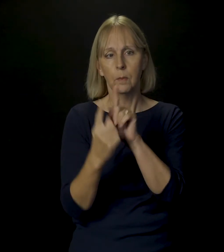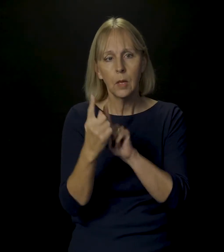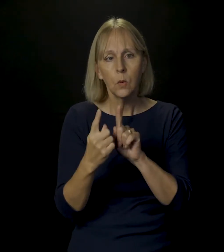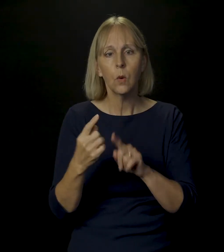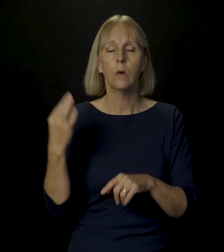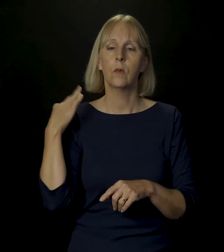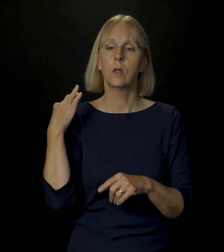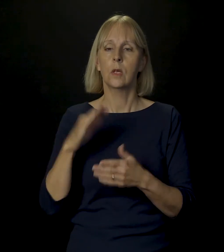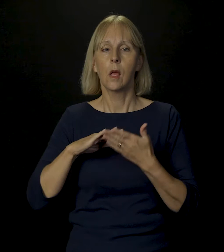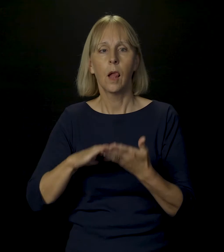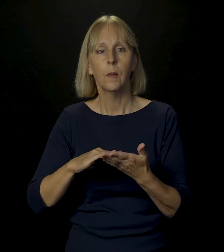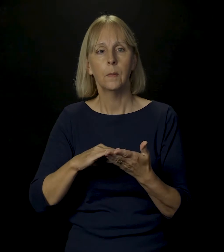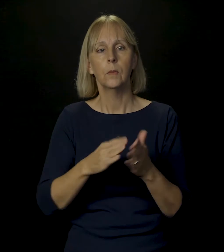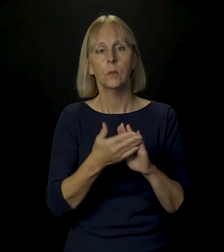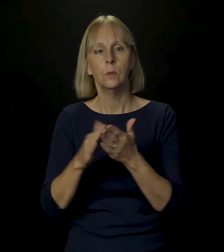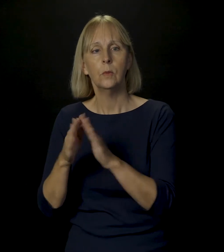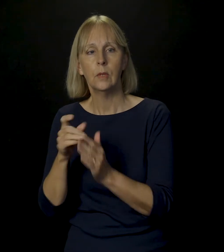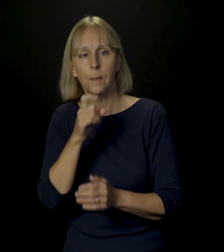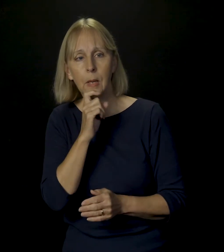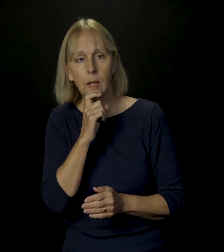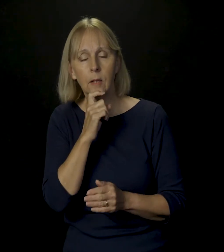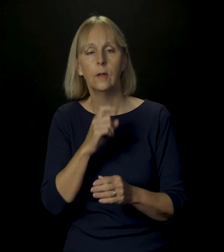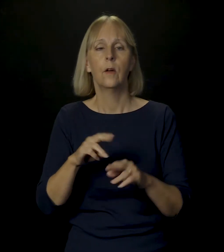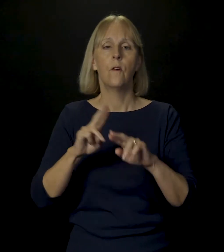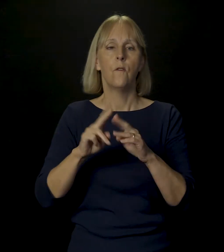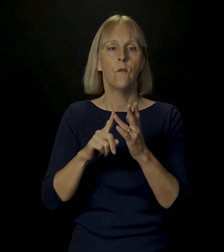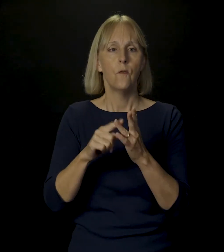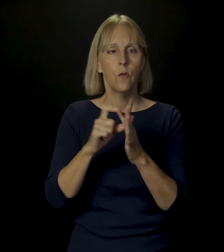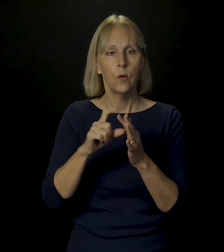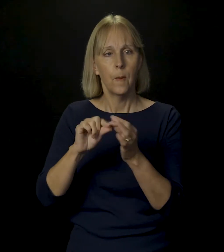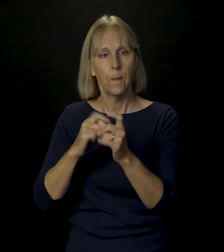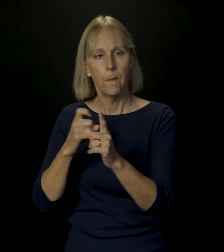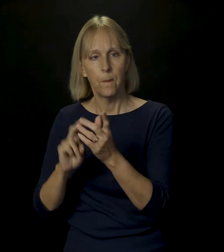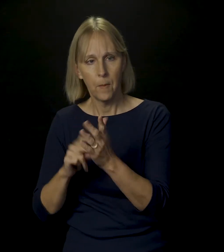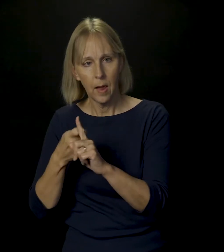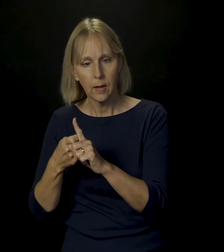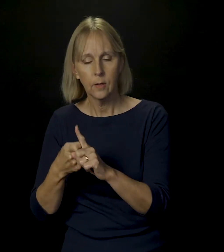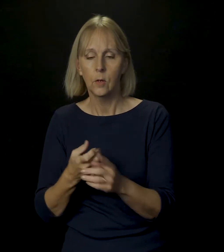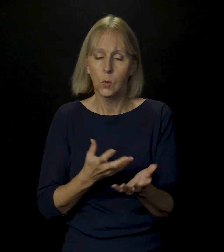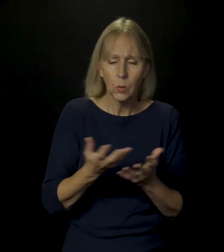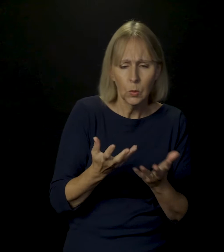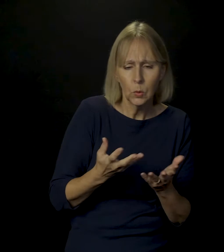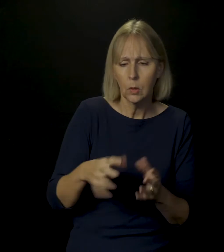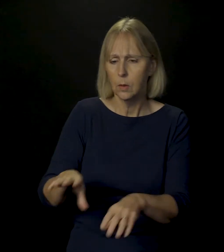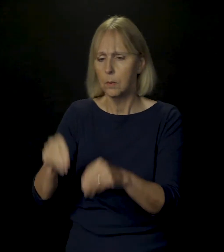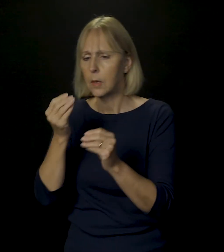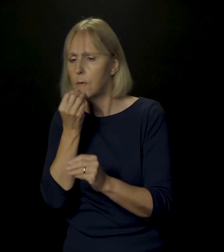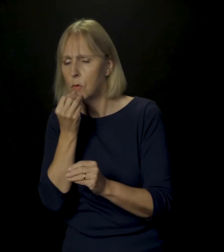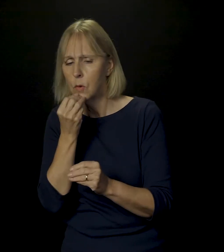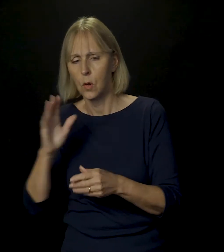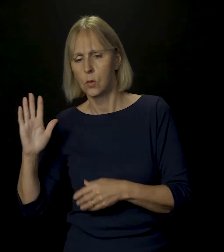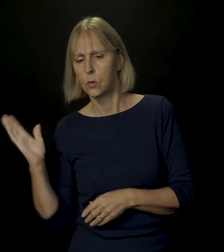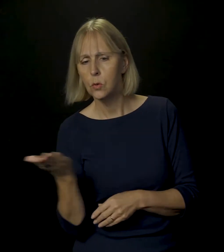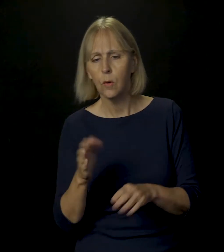our community Meal And they help At our community Food bank They cook Bake Pick up food Wait tables Unpack